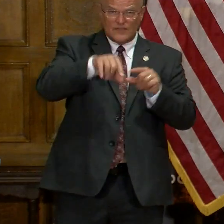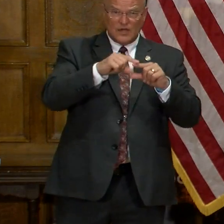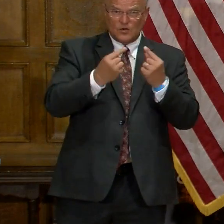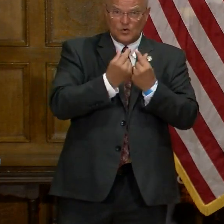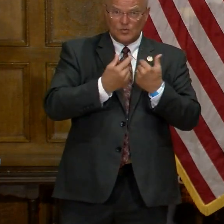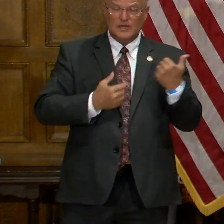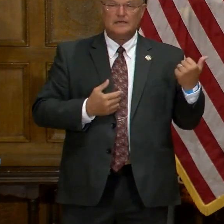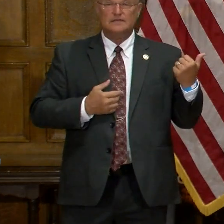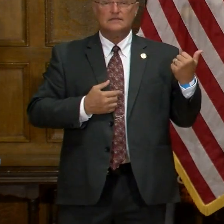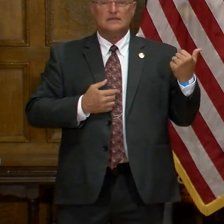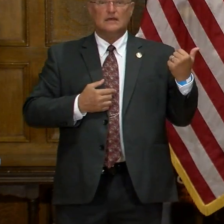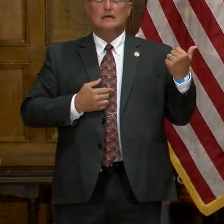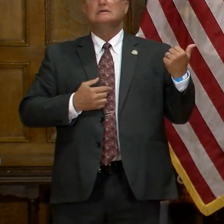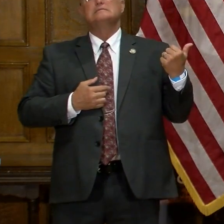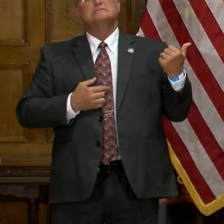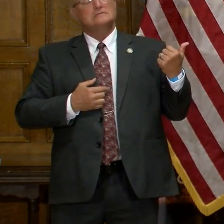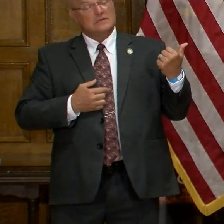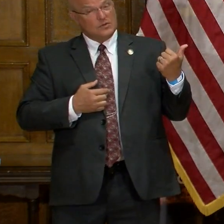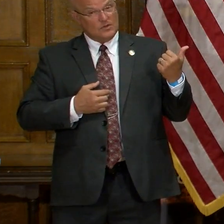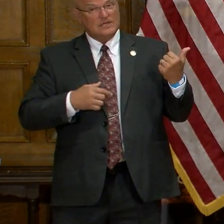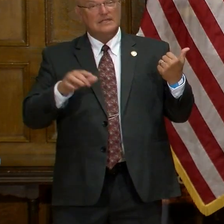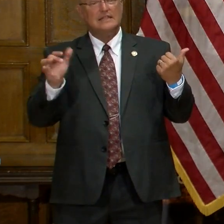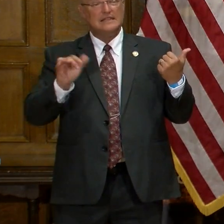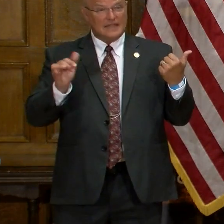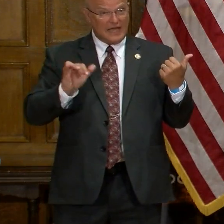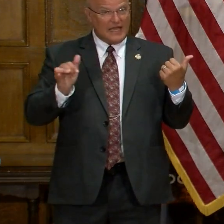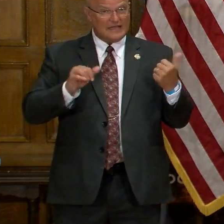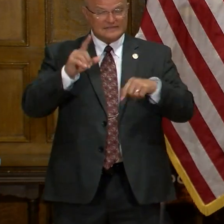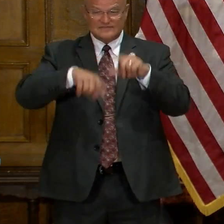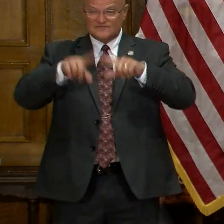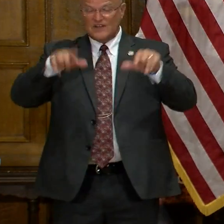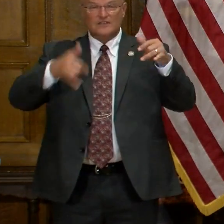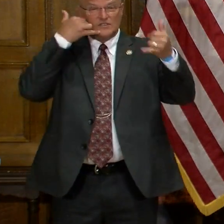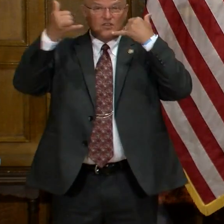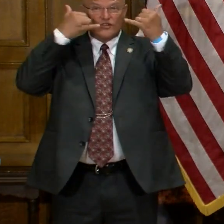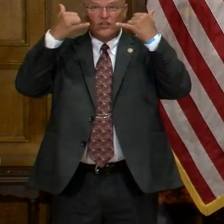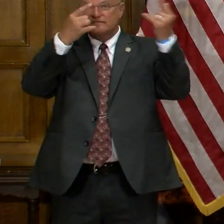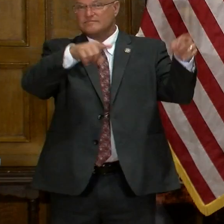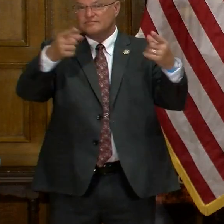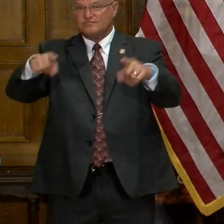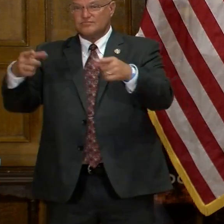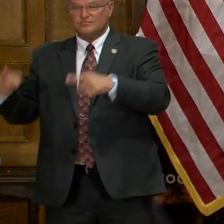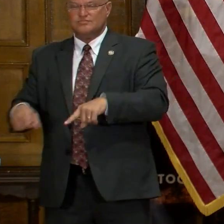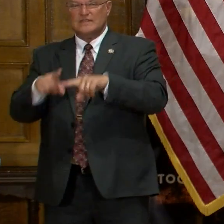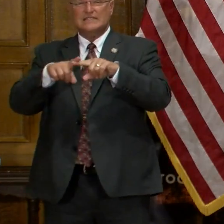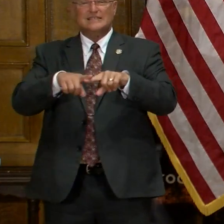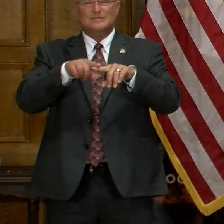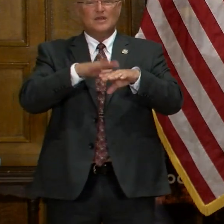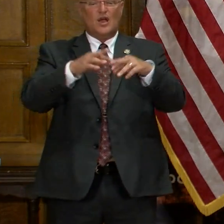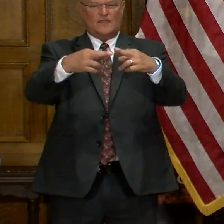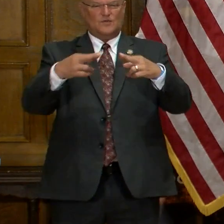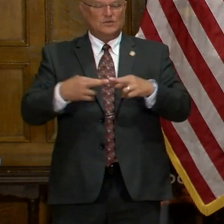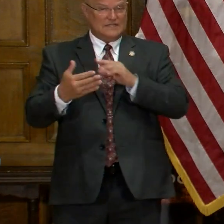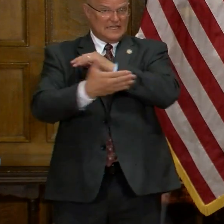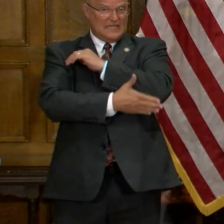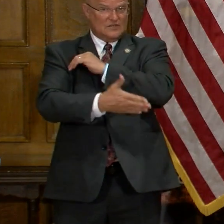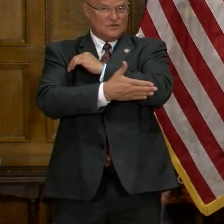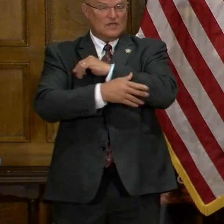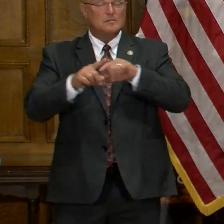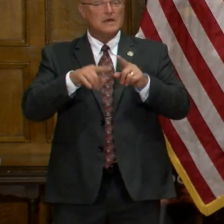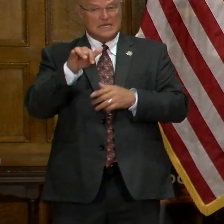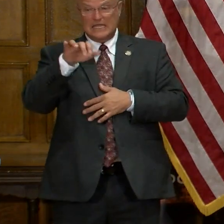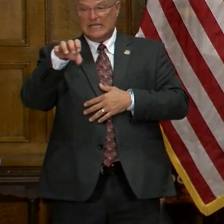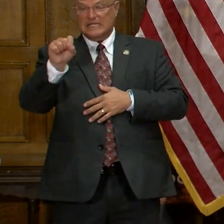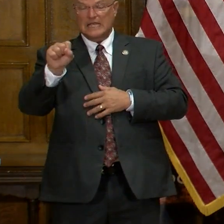group? Well, there very likely will be various calls going on depending upon the region of the country, but